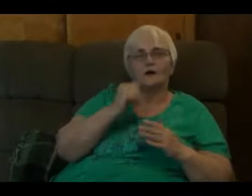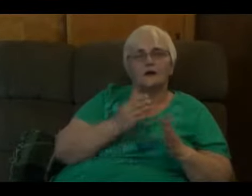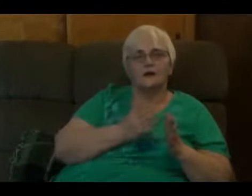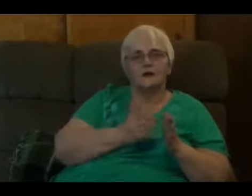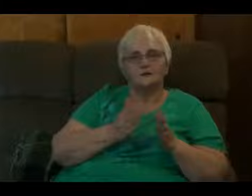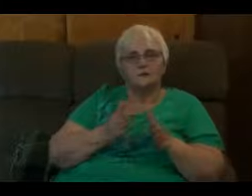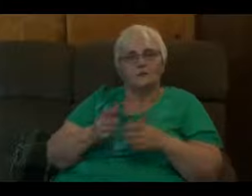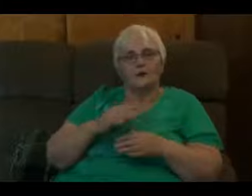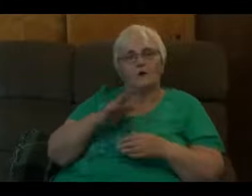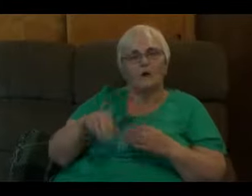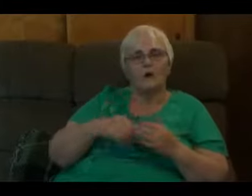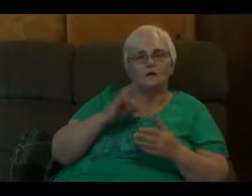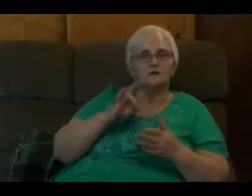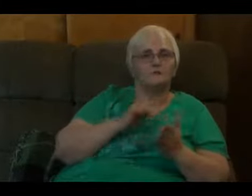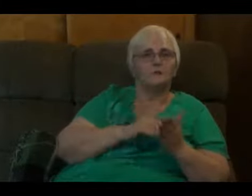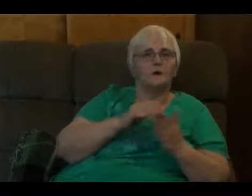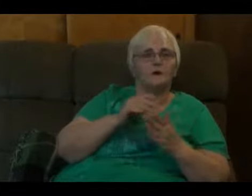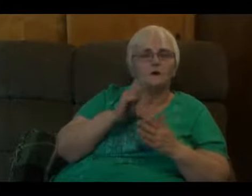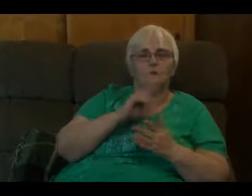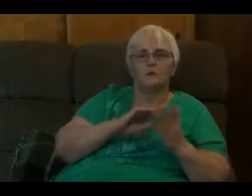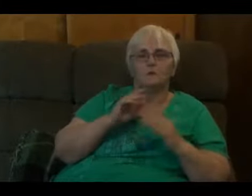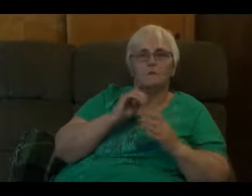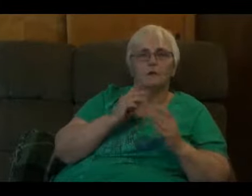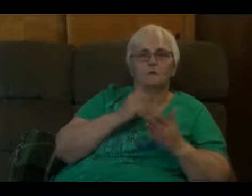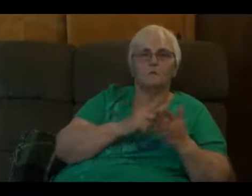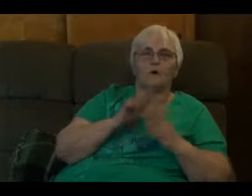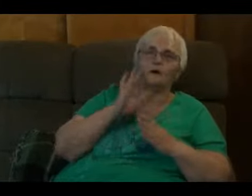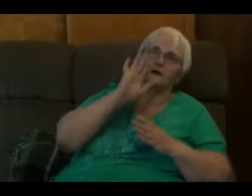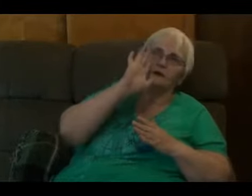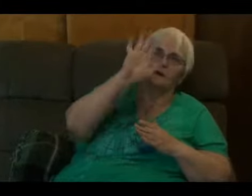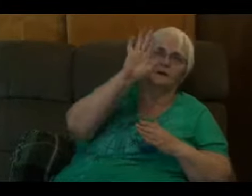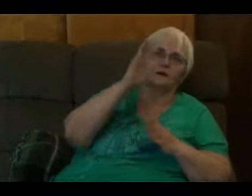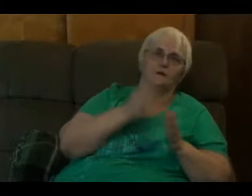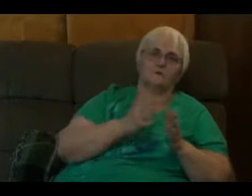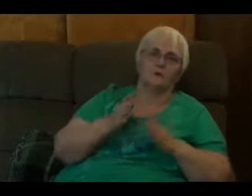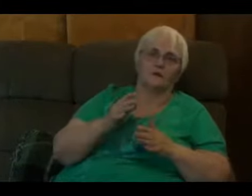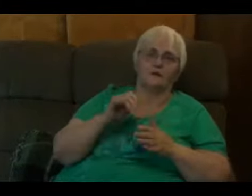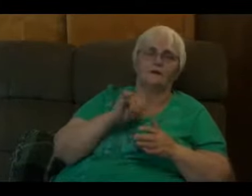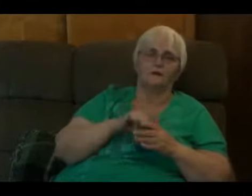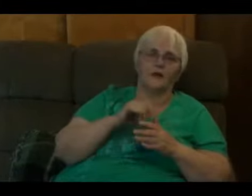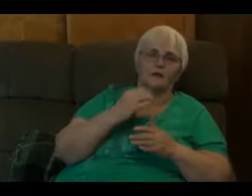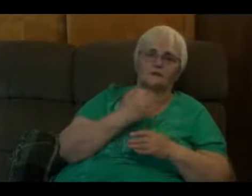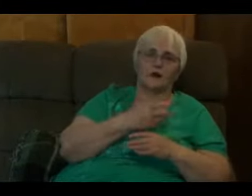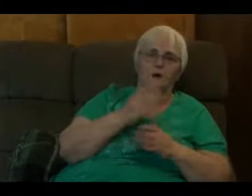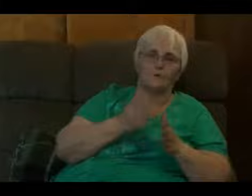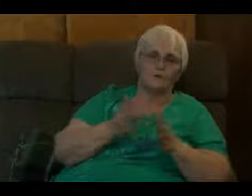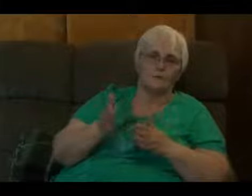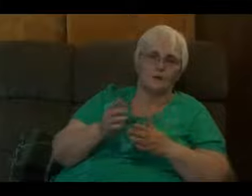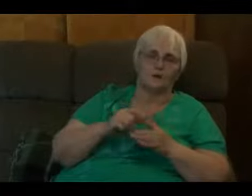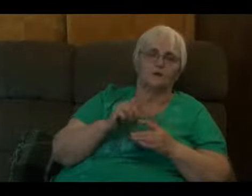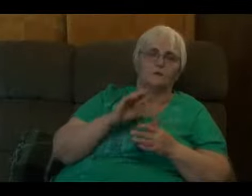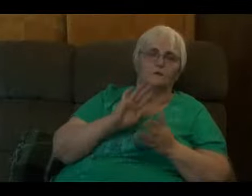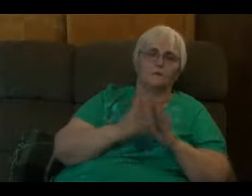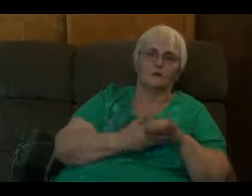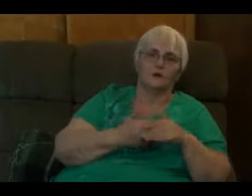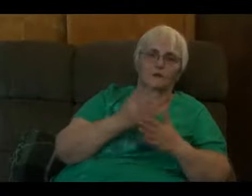wants all 7 billion people to be part of His. That's our plan, to be part of God's. Hallelujah.